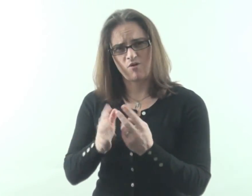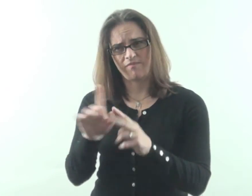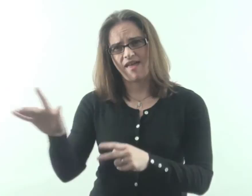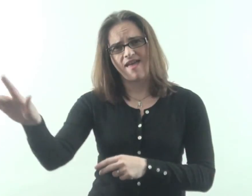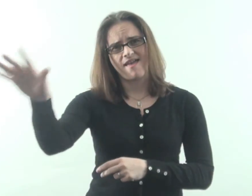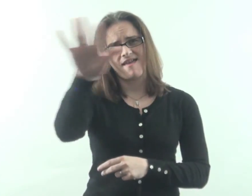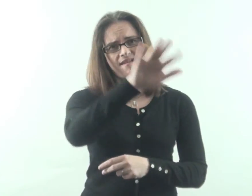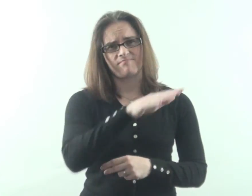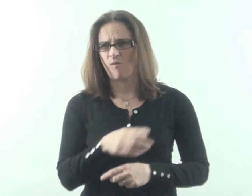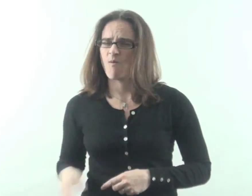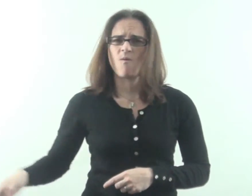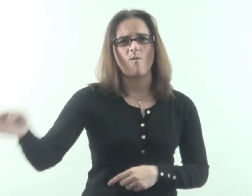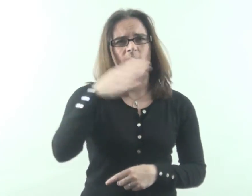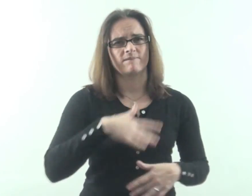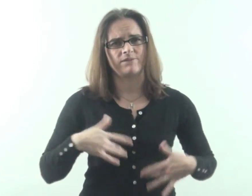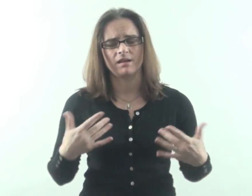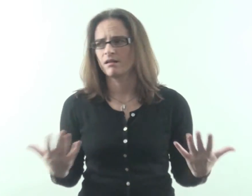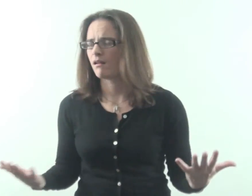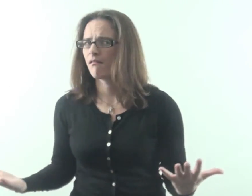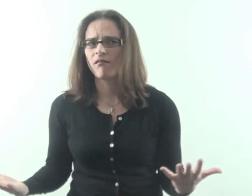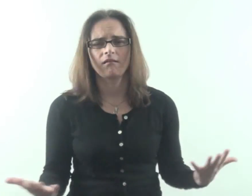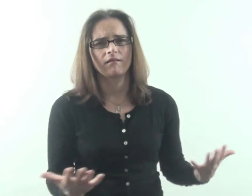let you know, there's other interpreters out there who are feeling the same.